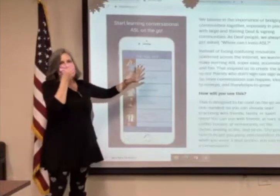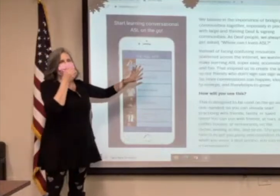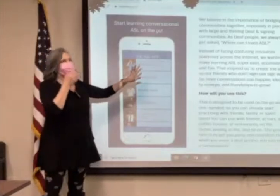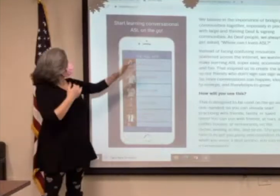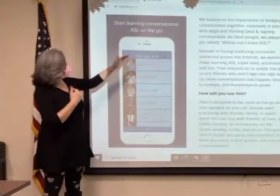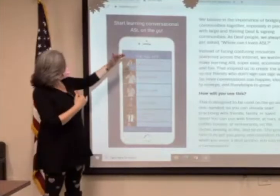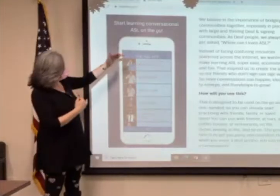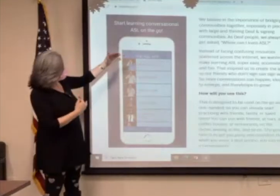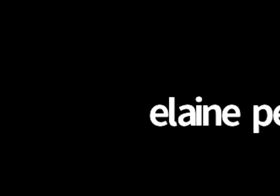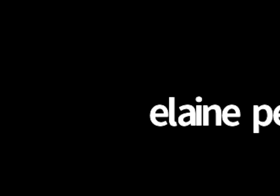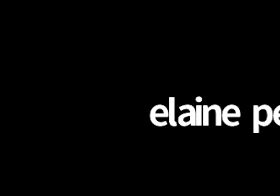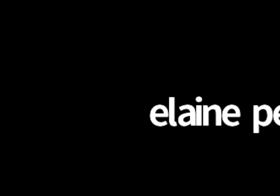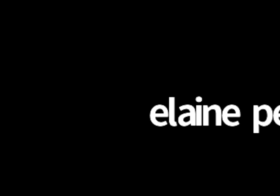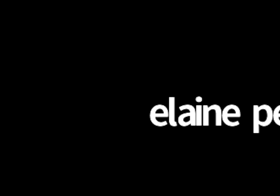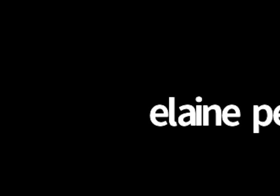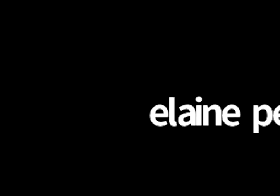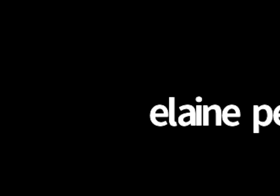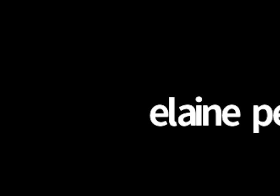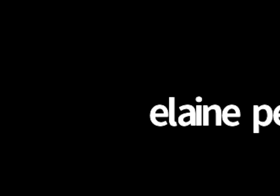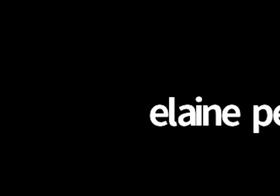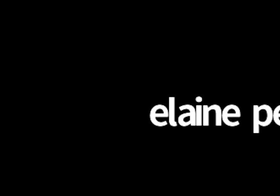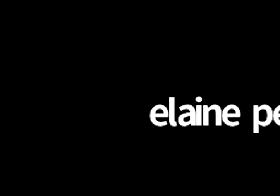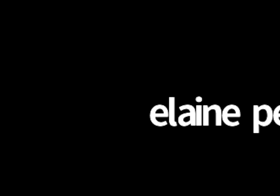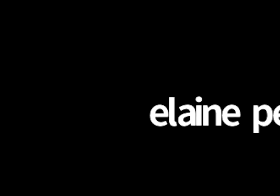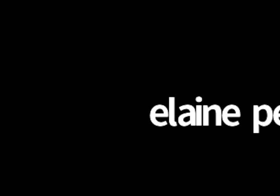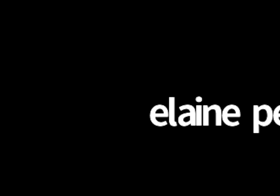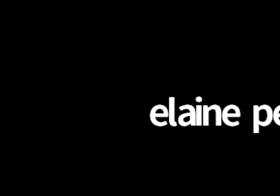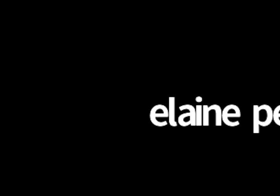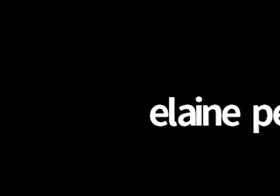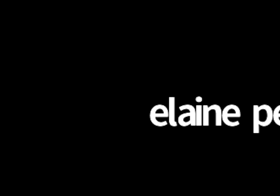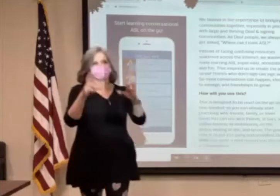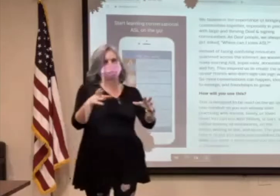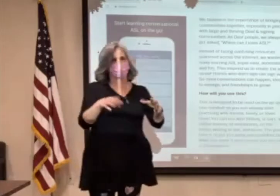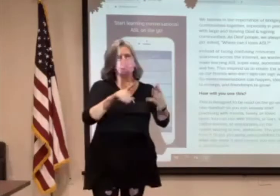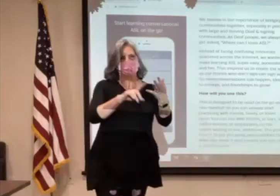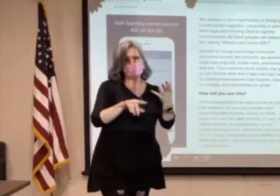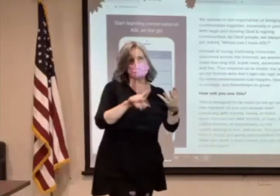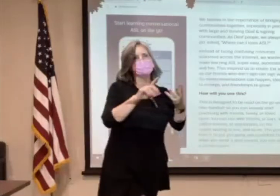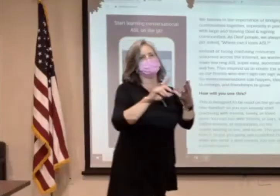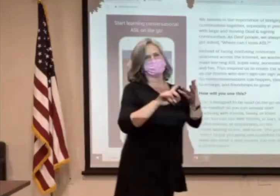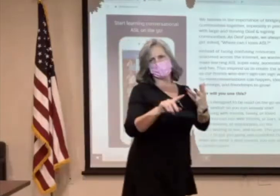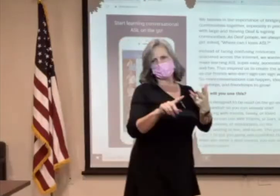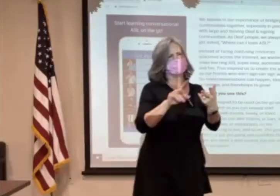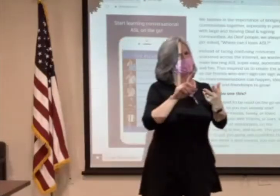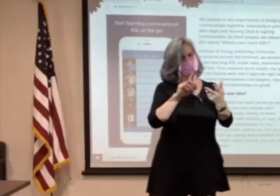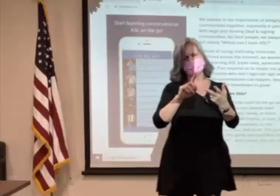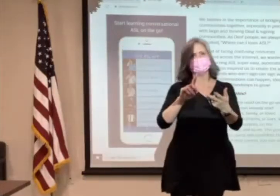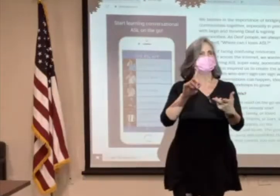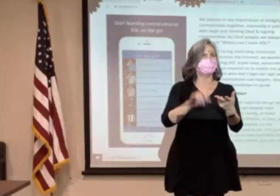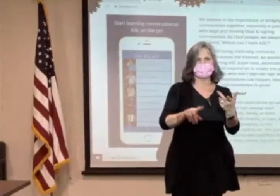the first 6 or 8 bundles on the app are free. The ABCs, some basic signs, more